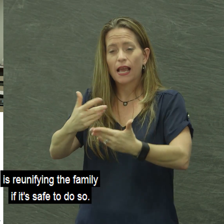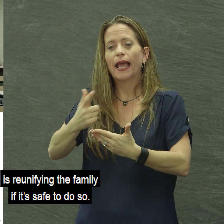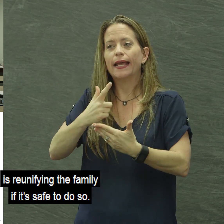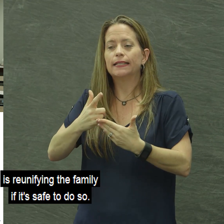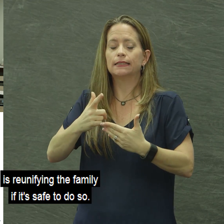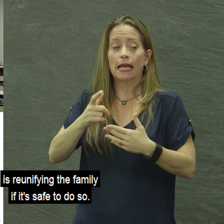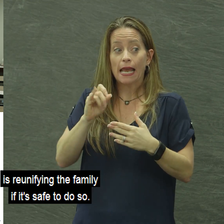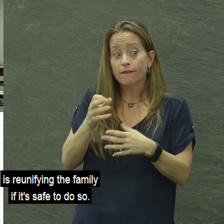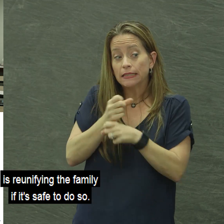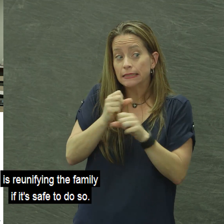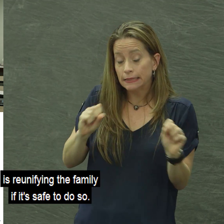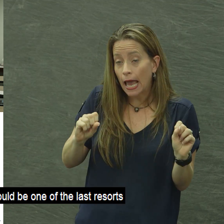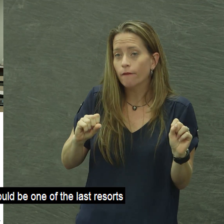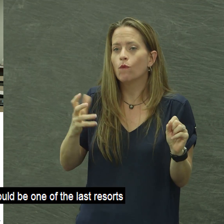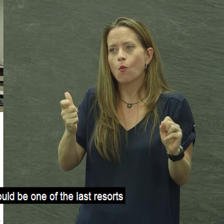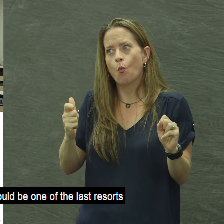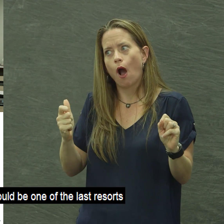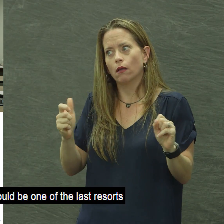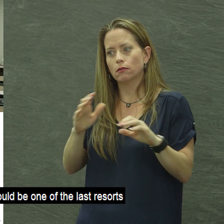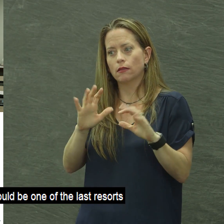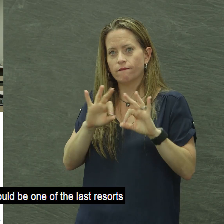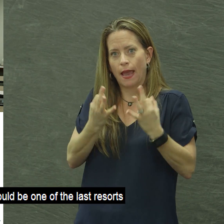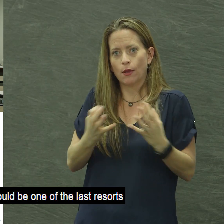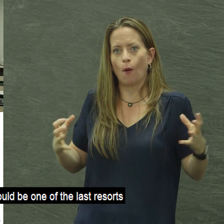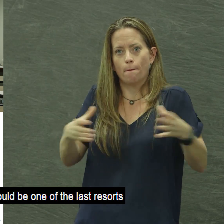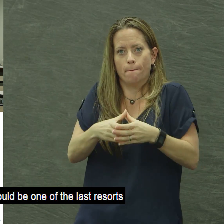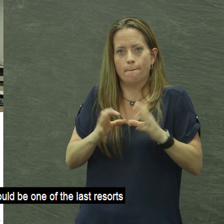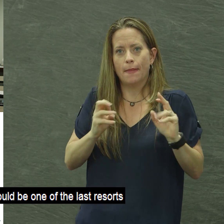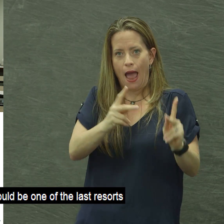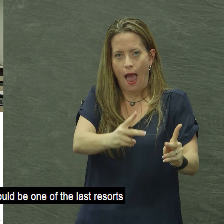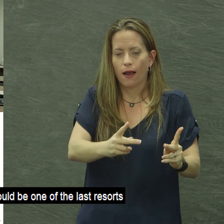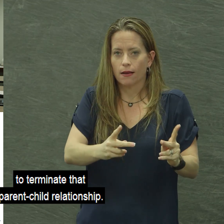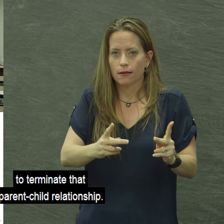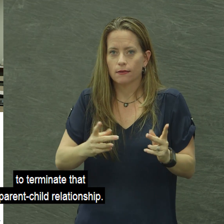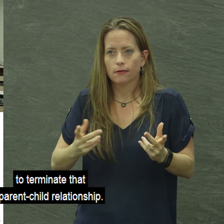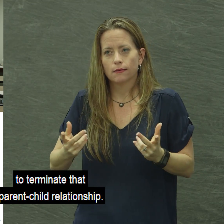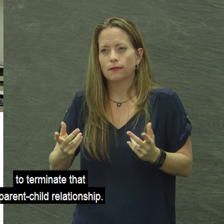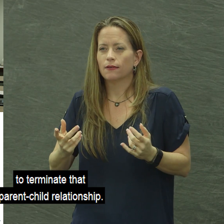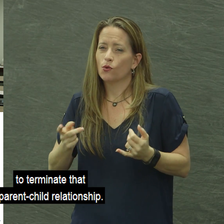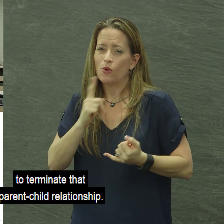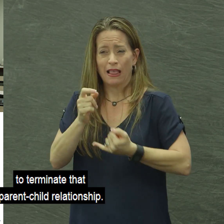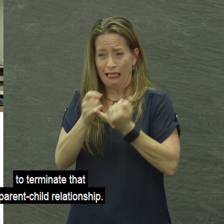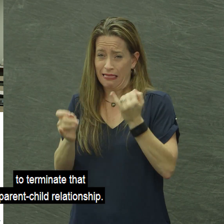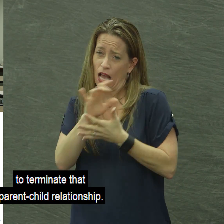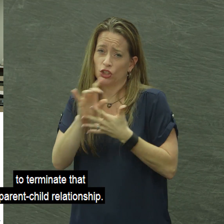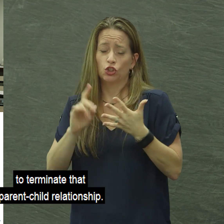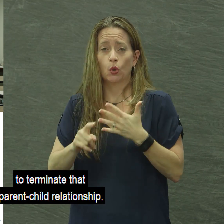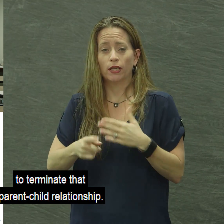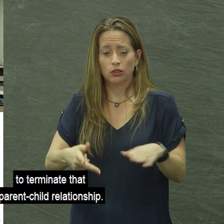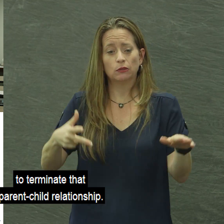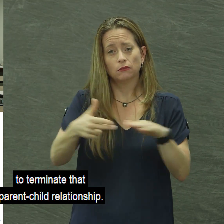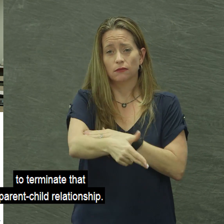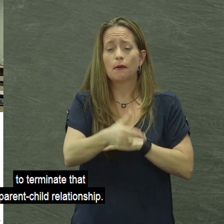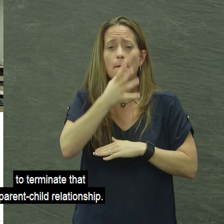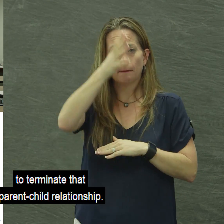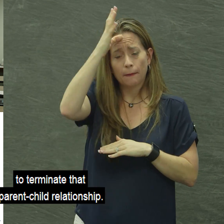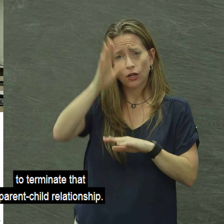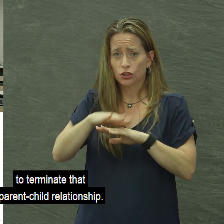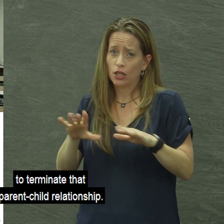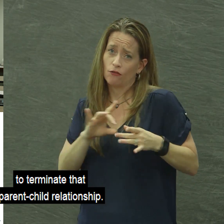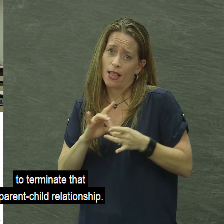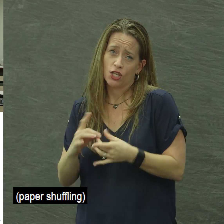if it's safe to do so. It should be one of the last resorts to terminate that parent-child relationship.